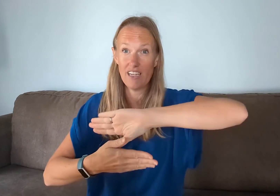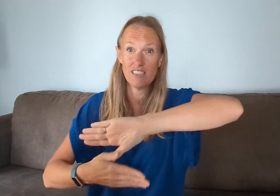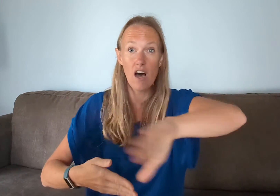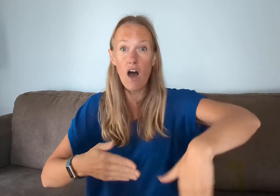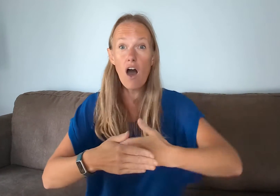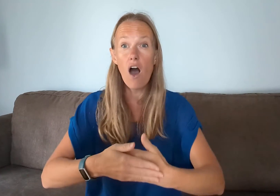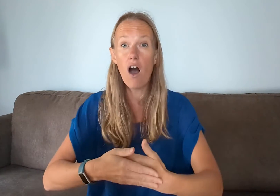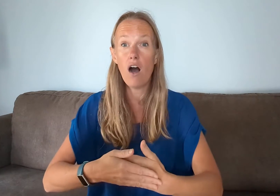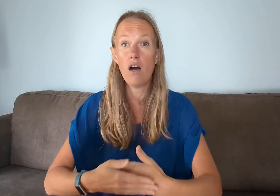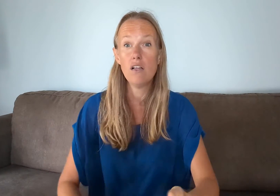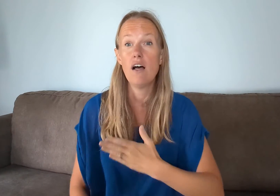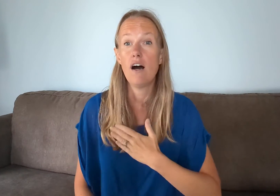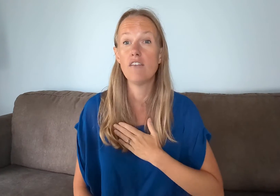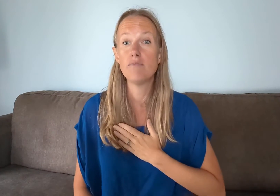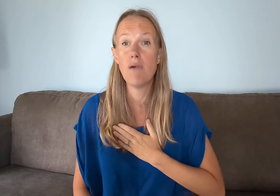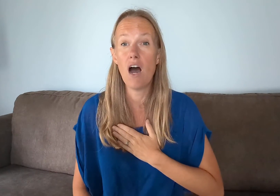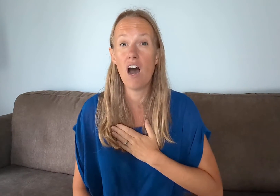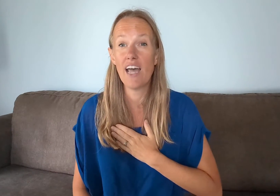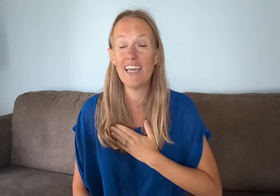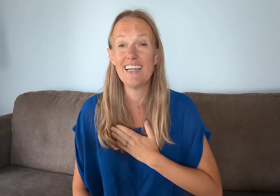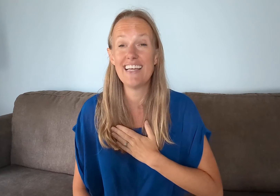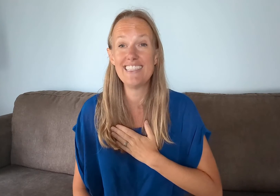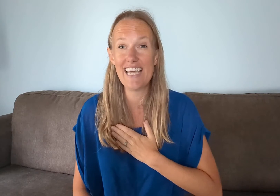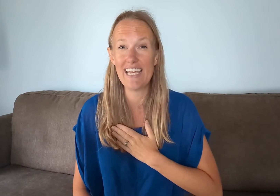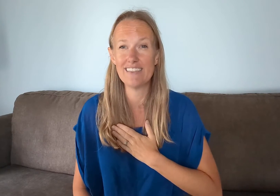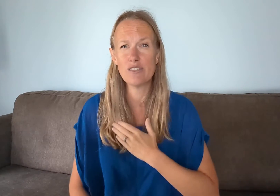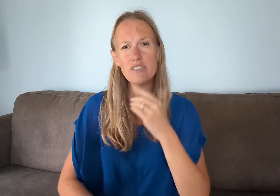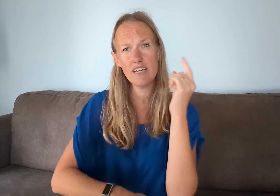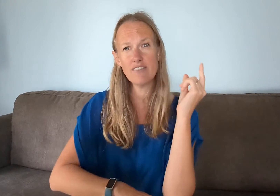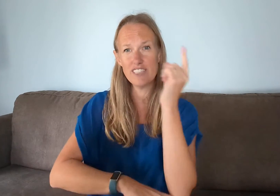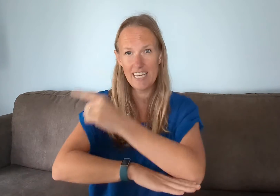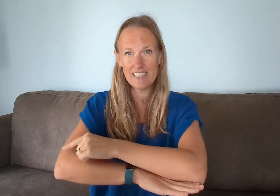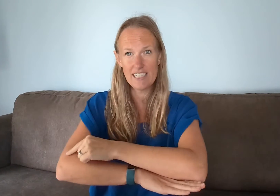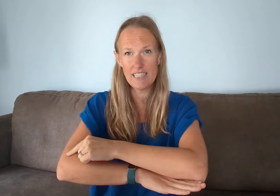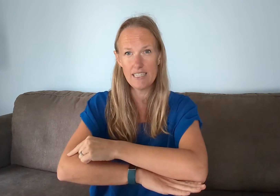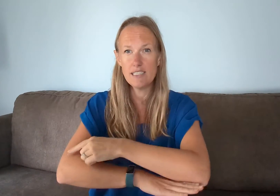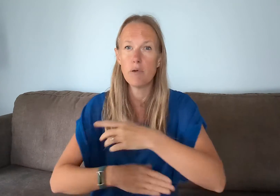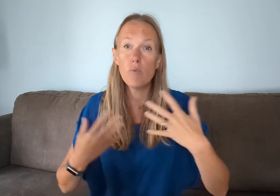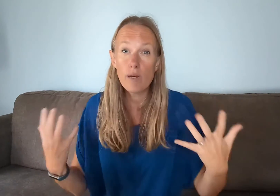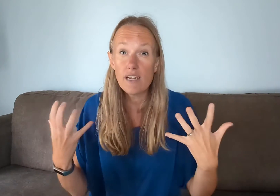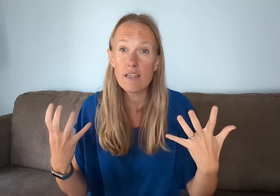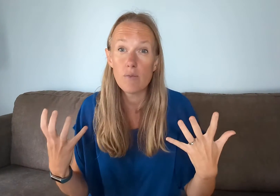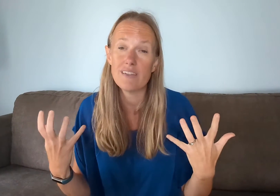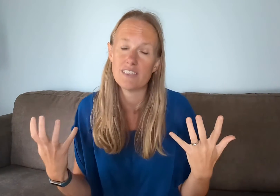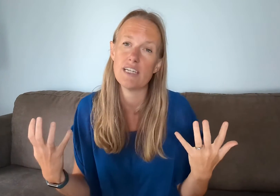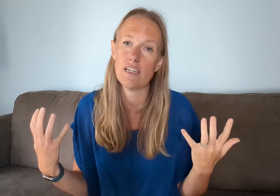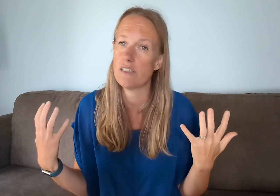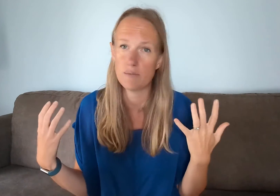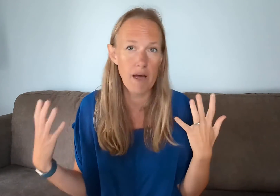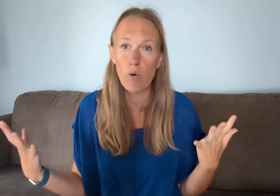hand. All of my, and then days. So the sign for day is like this, but really what they're saying here is my whole